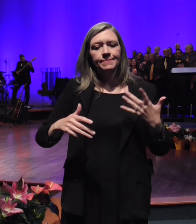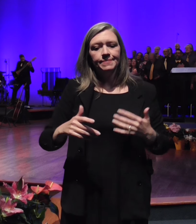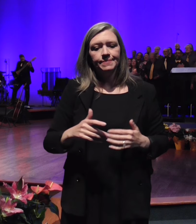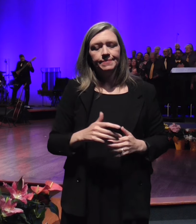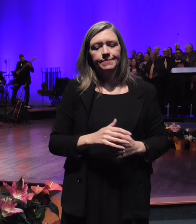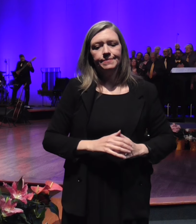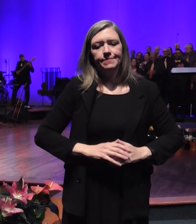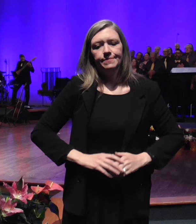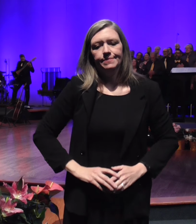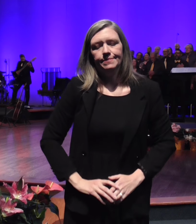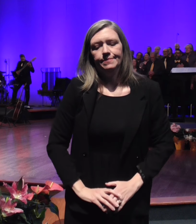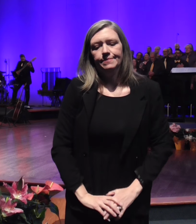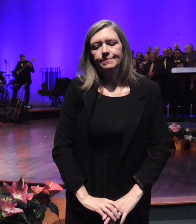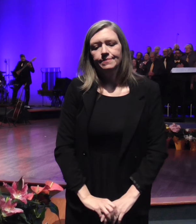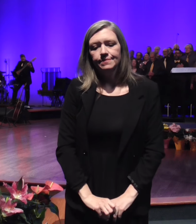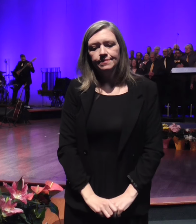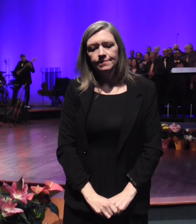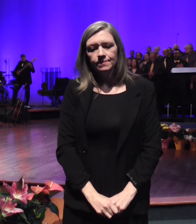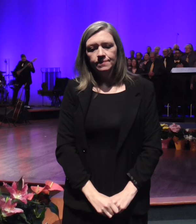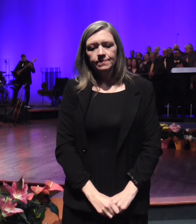place.